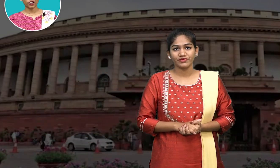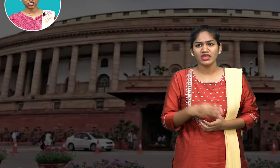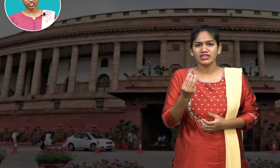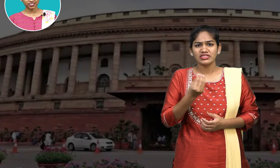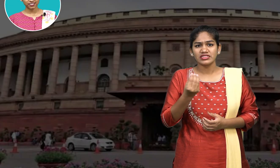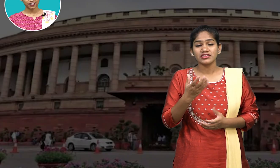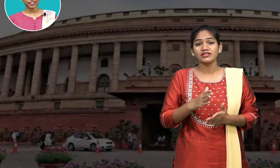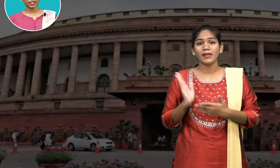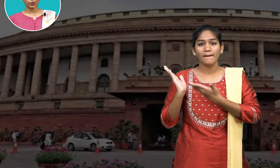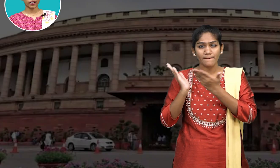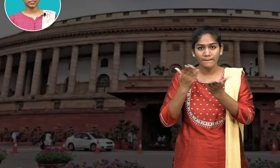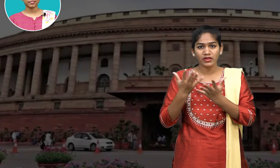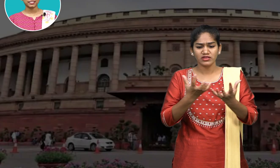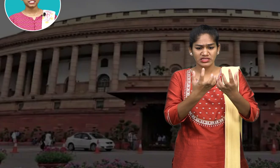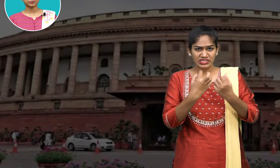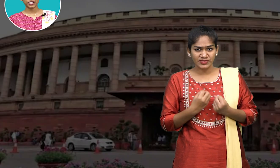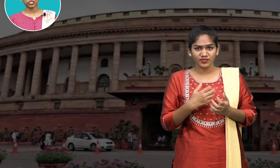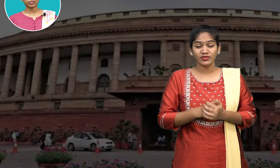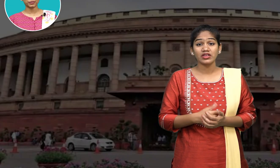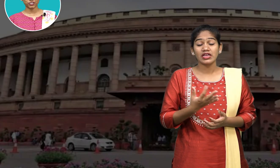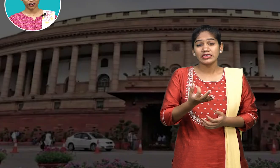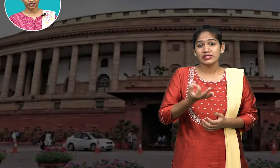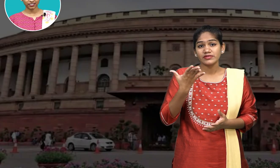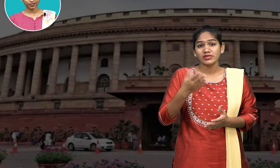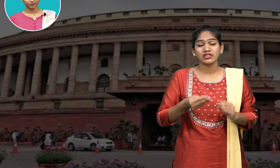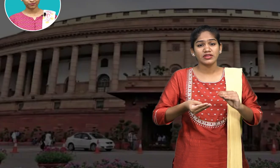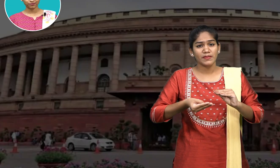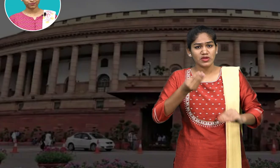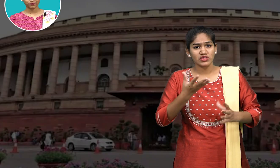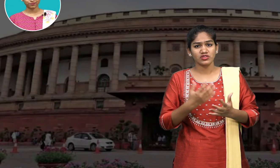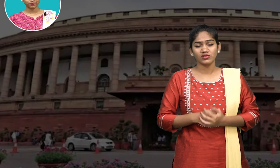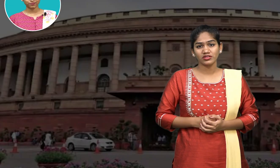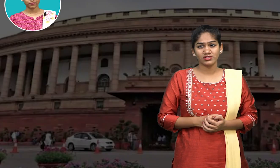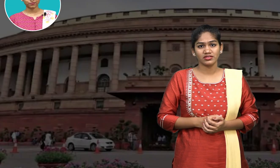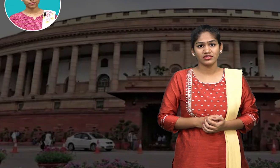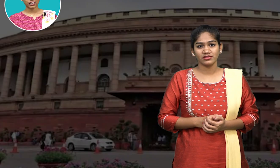Some provisions require special majority,